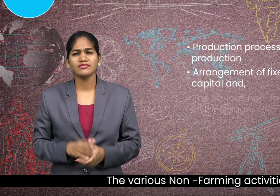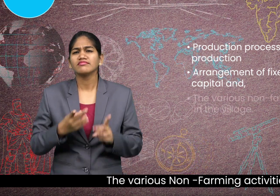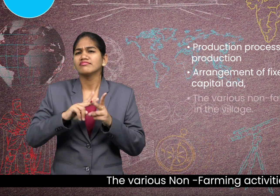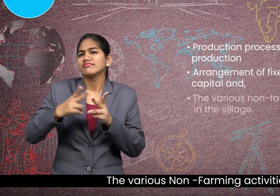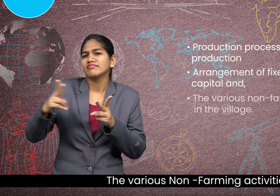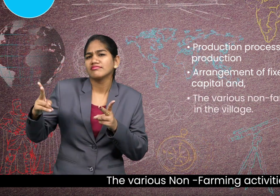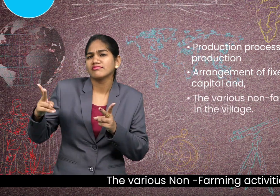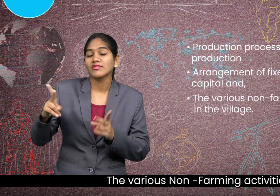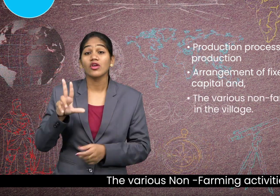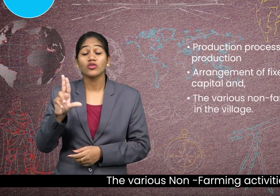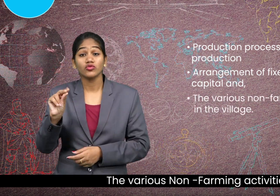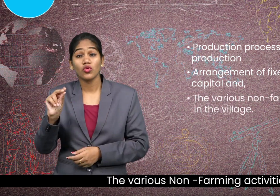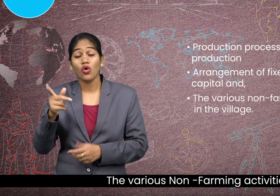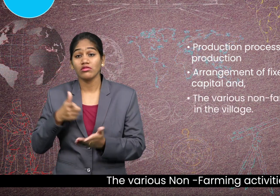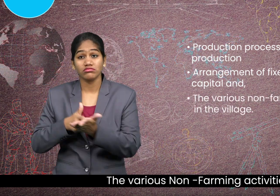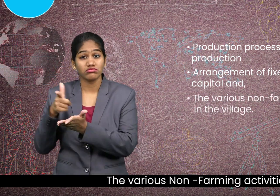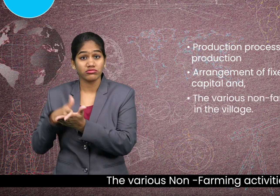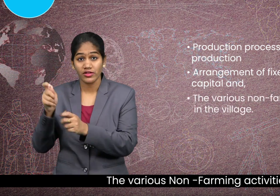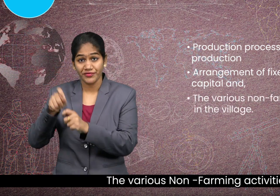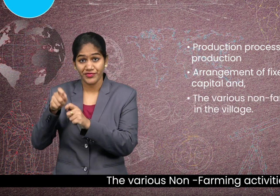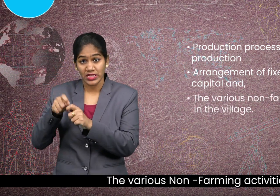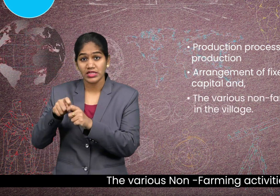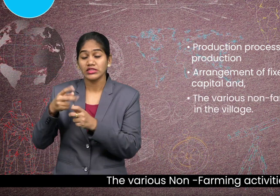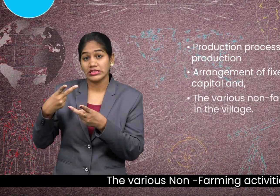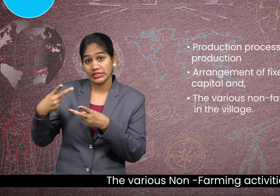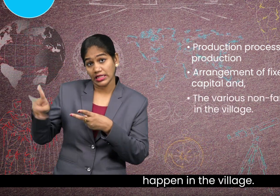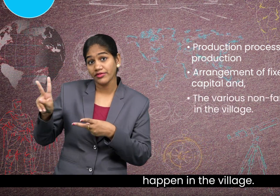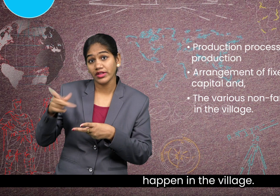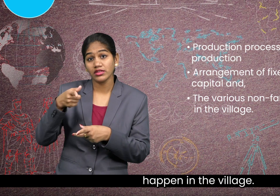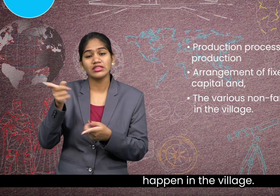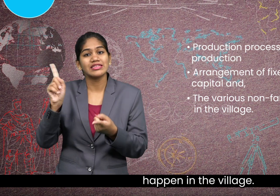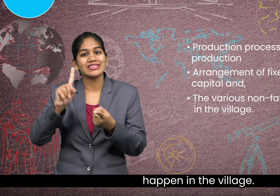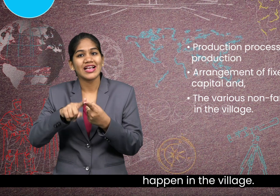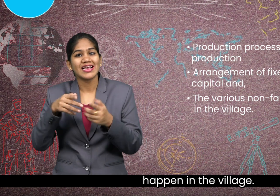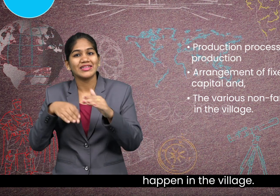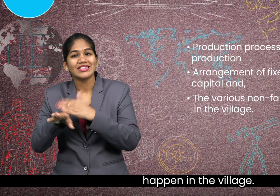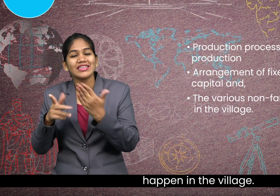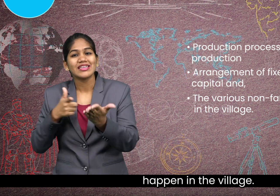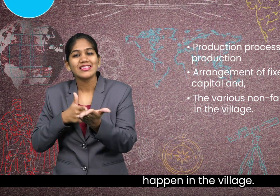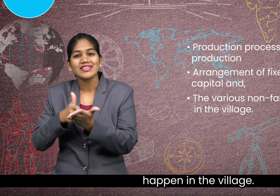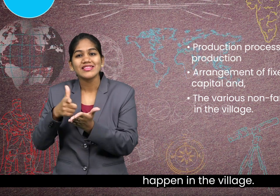the various non-farming activities happen in